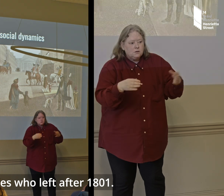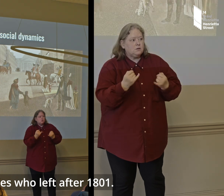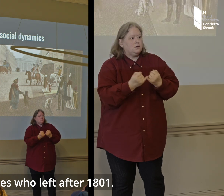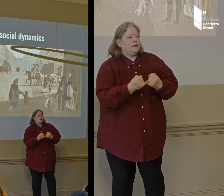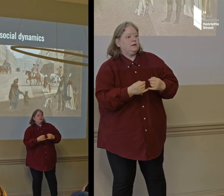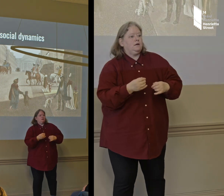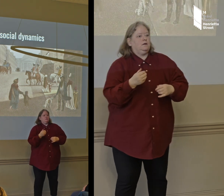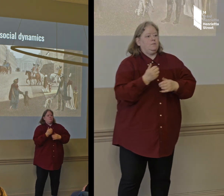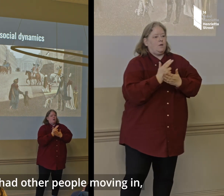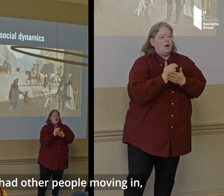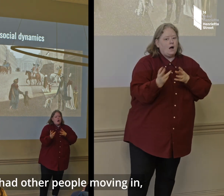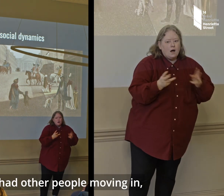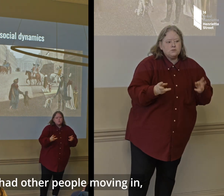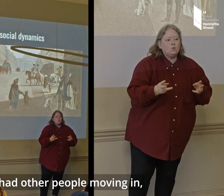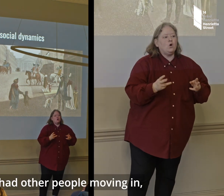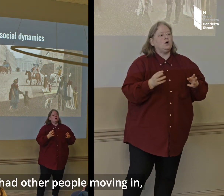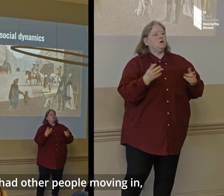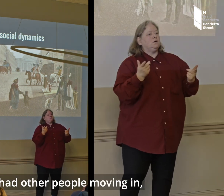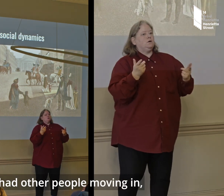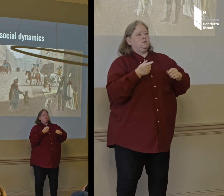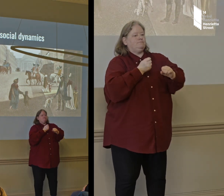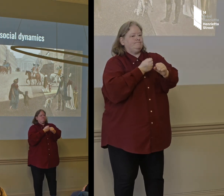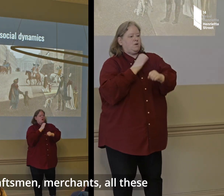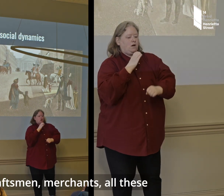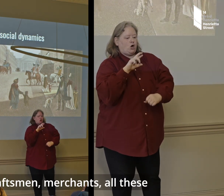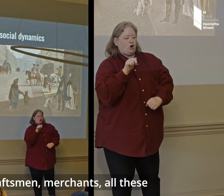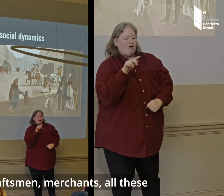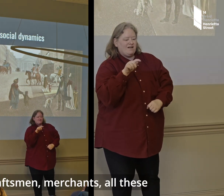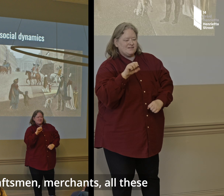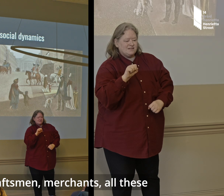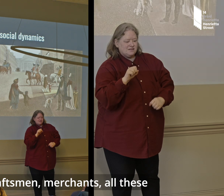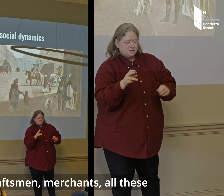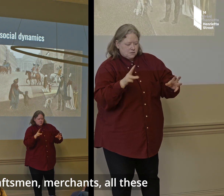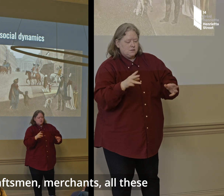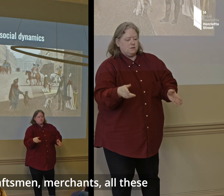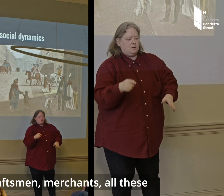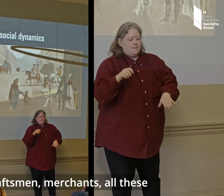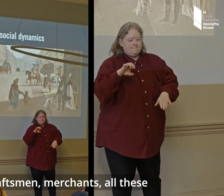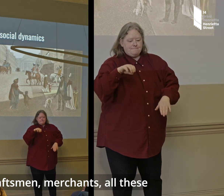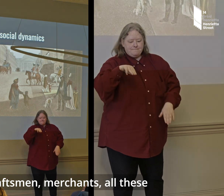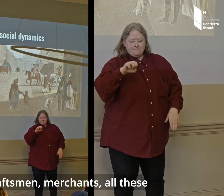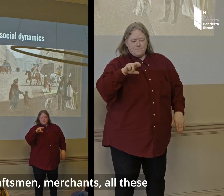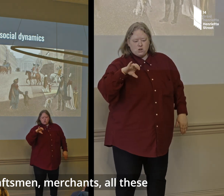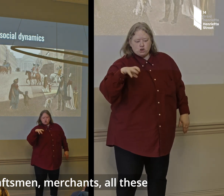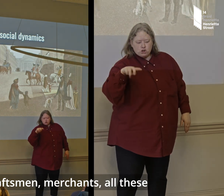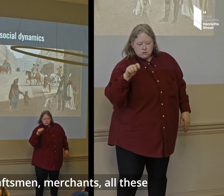1801. You also had other people moving in. Artists, craftsmen,